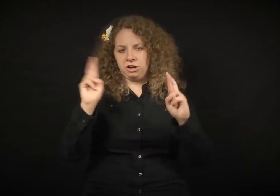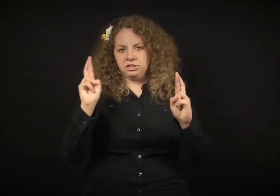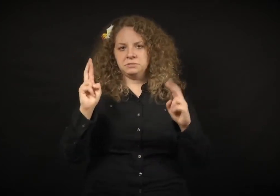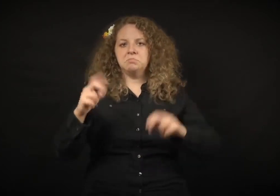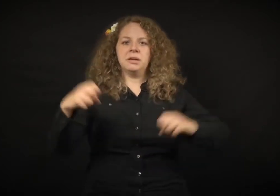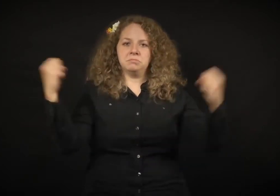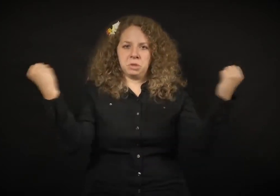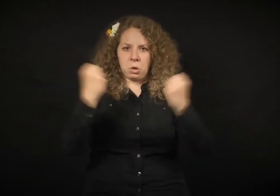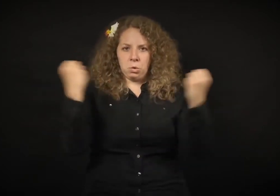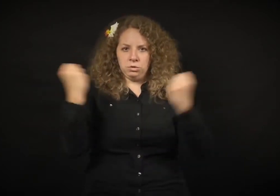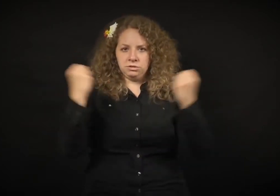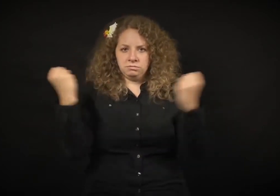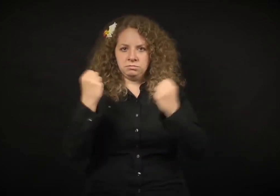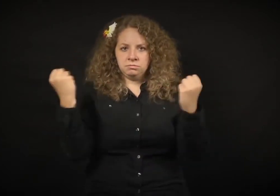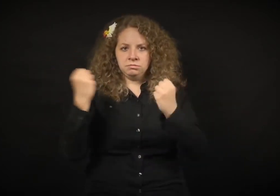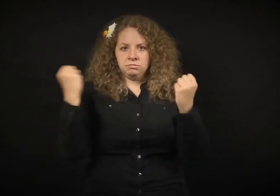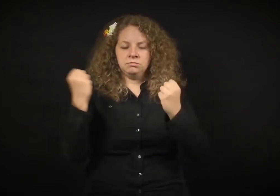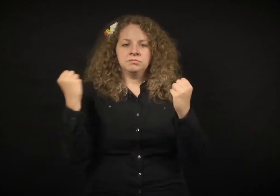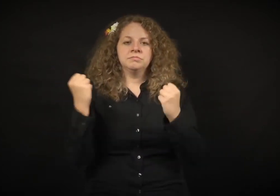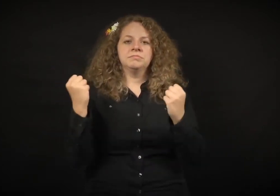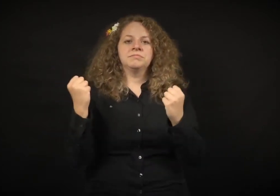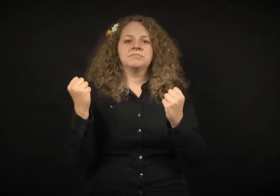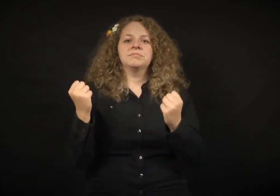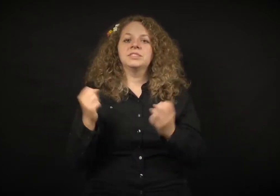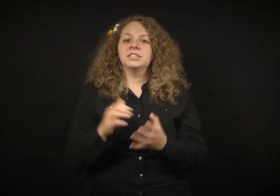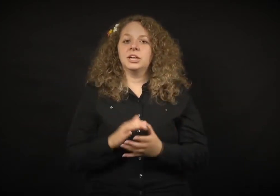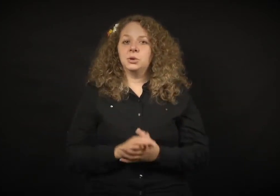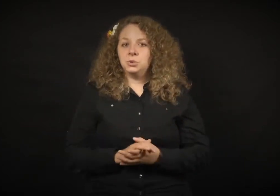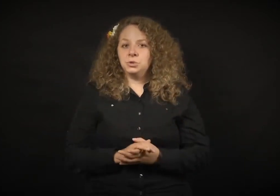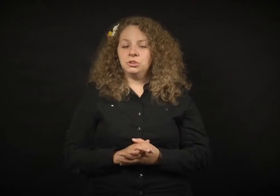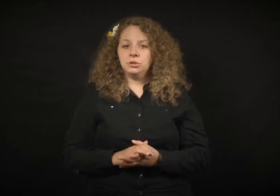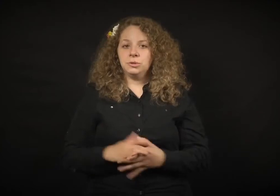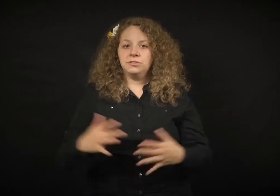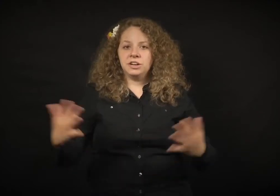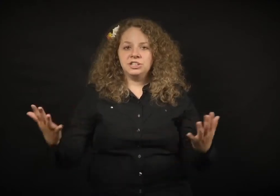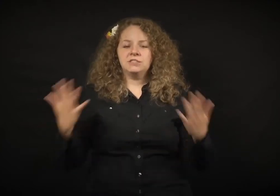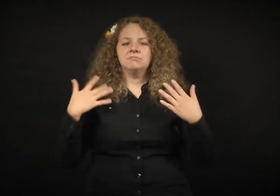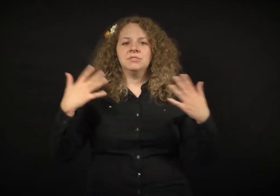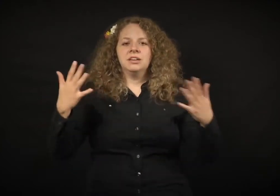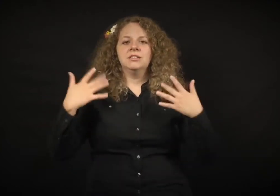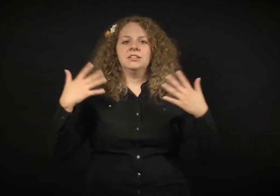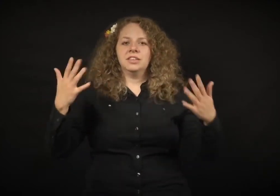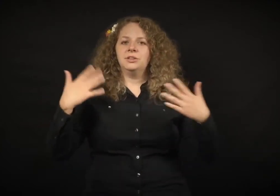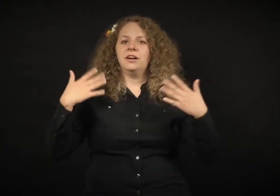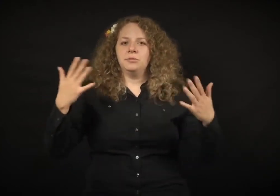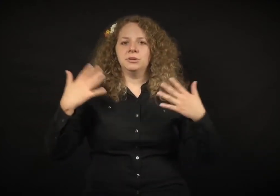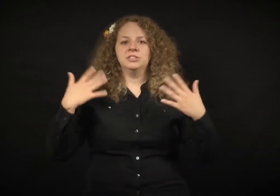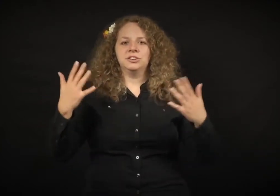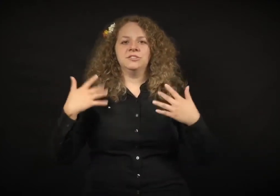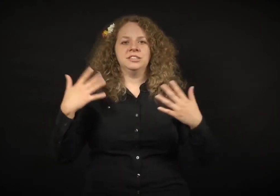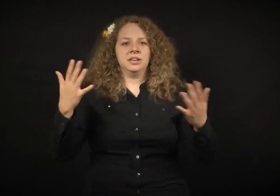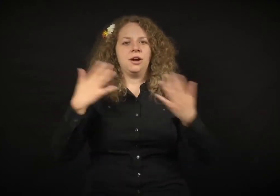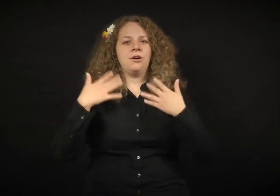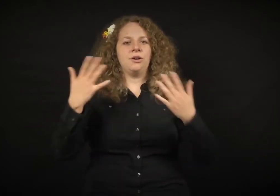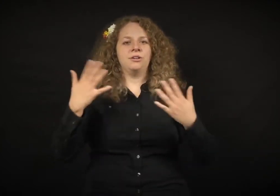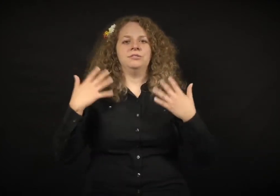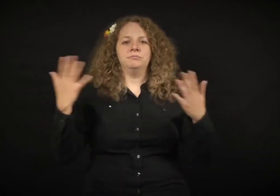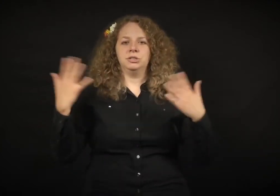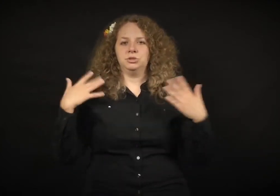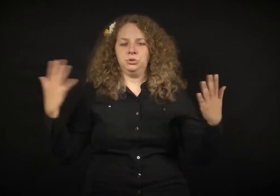R's, but cold. The sign cool or refreshing, like you have a breeze on your face, like, oh, much